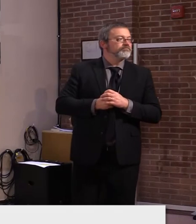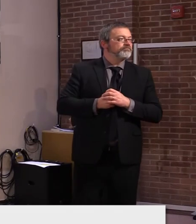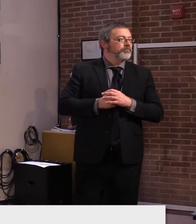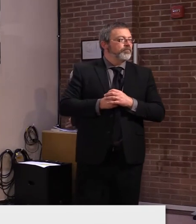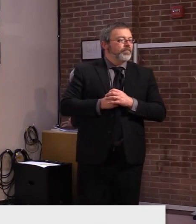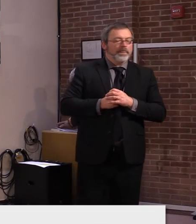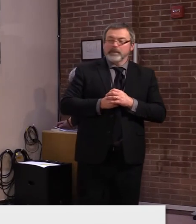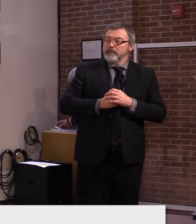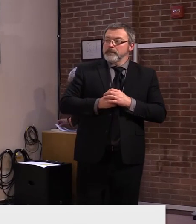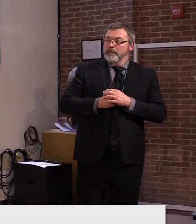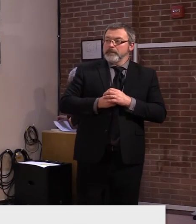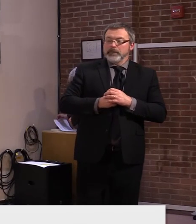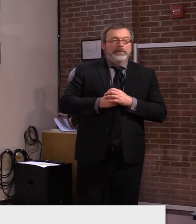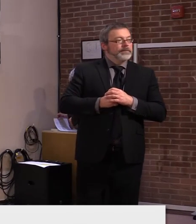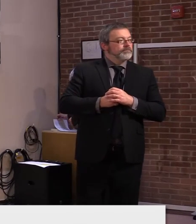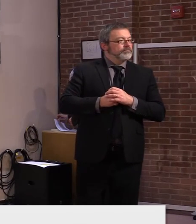where